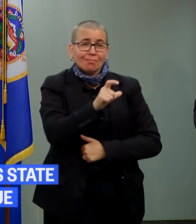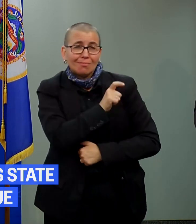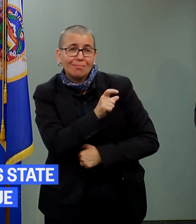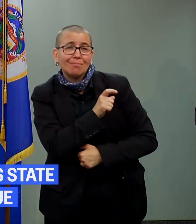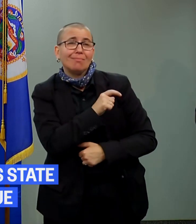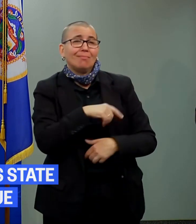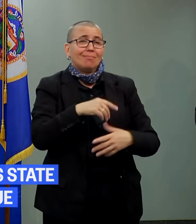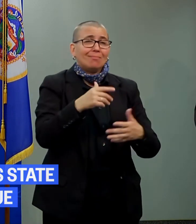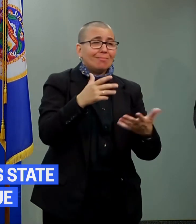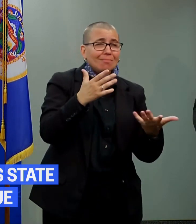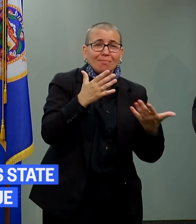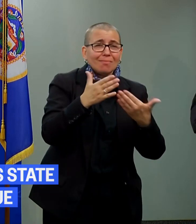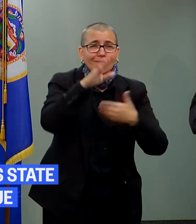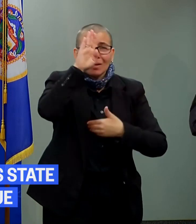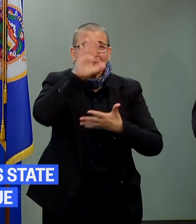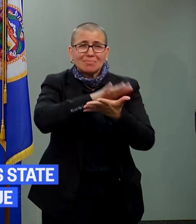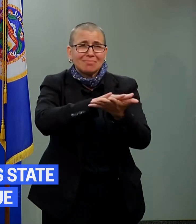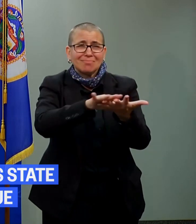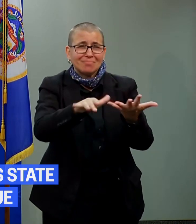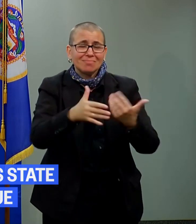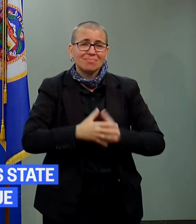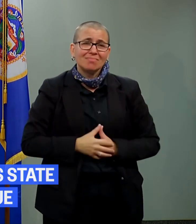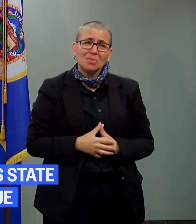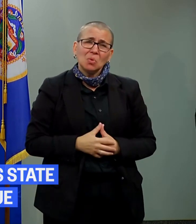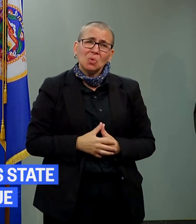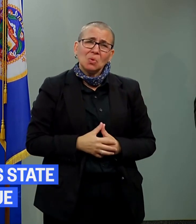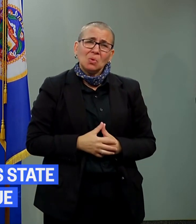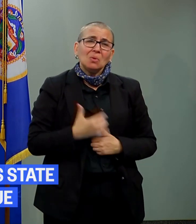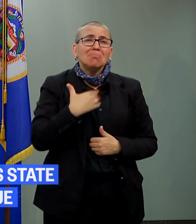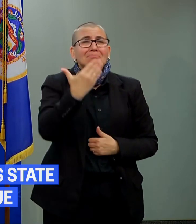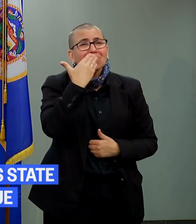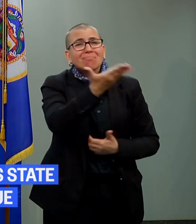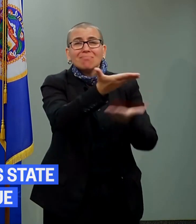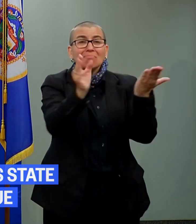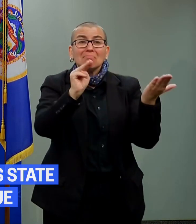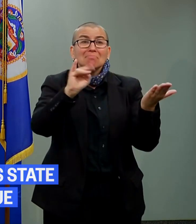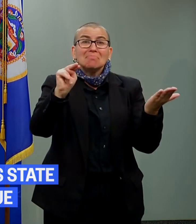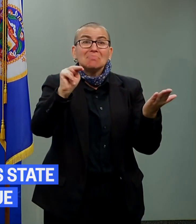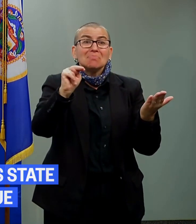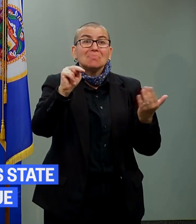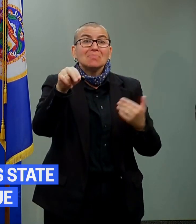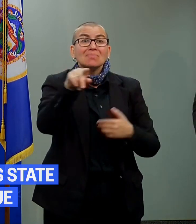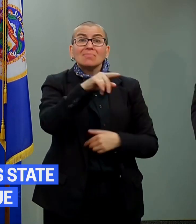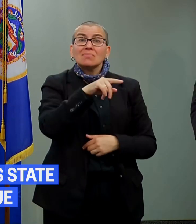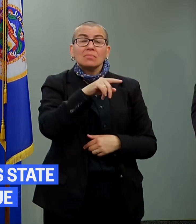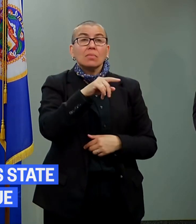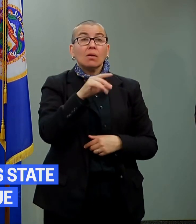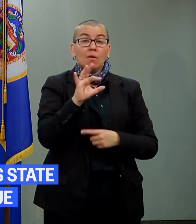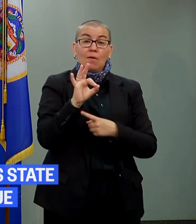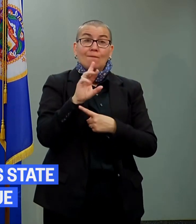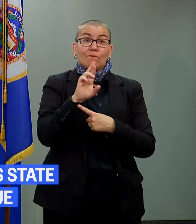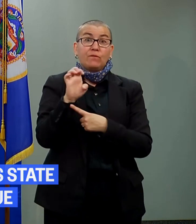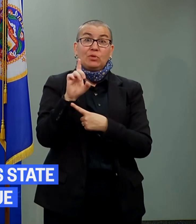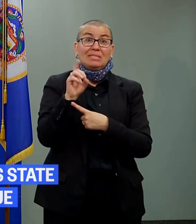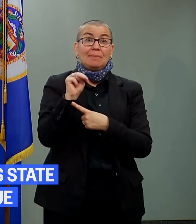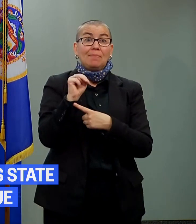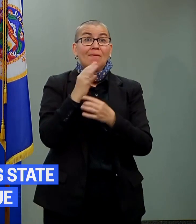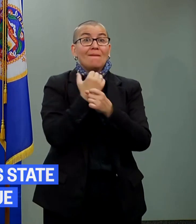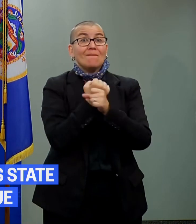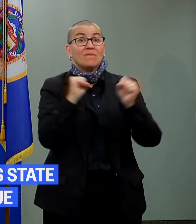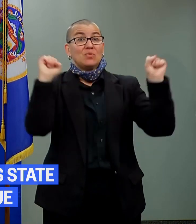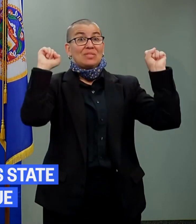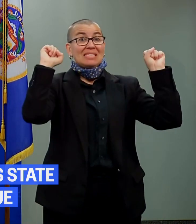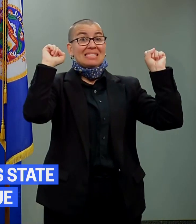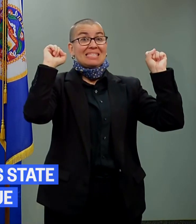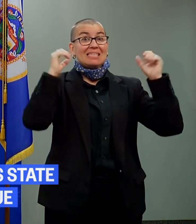that our democracy is dependent on checks and balances. Our democracy is dependent on how things have a transparency